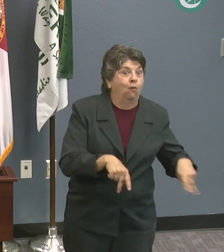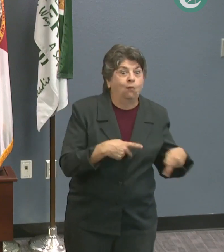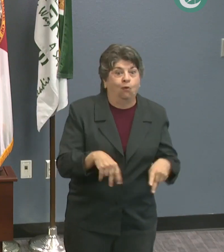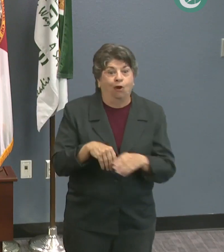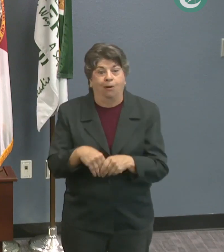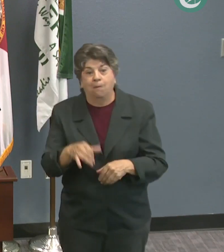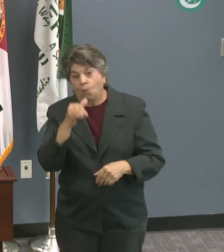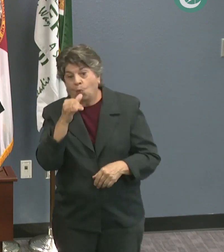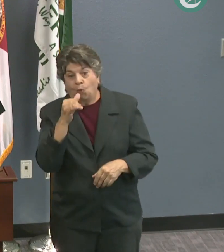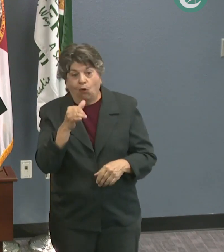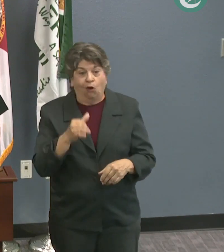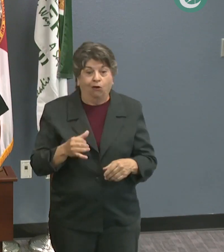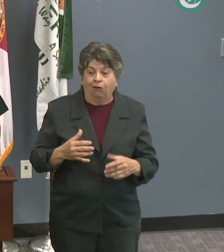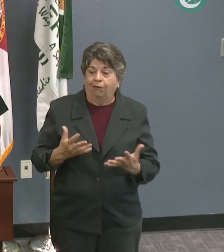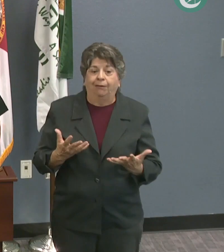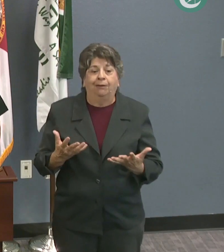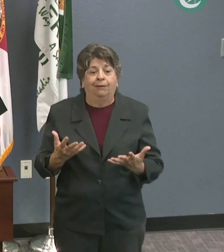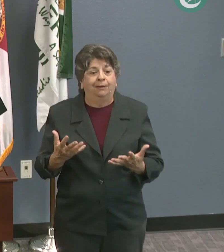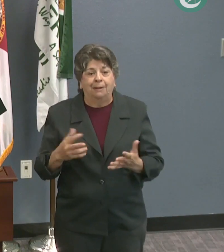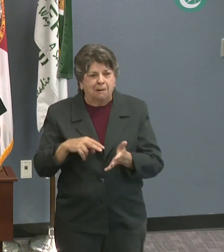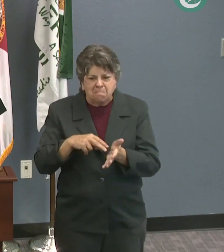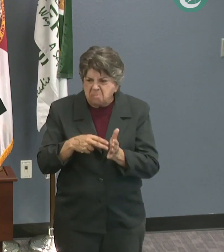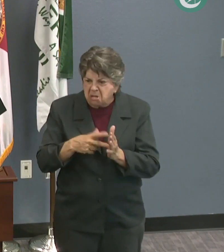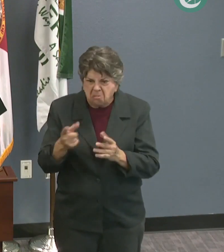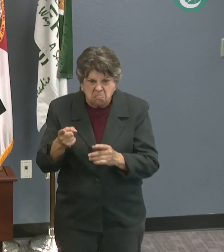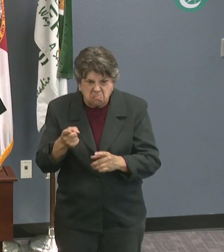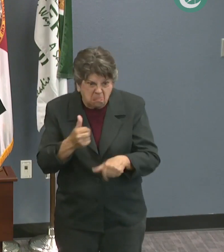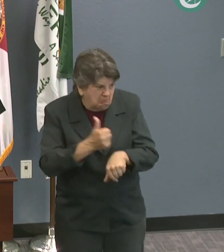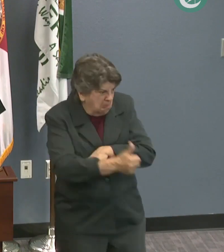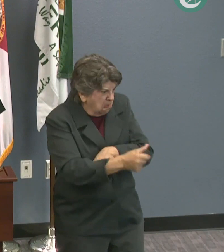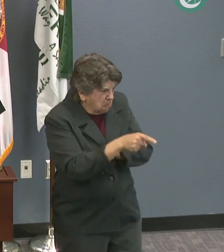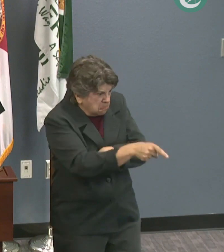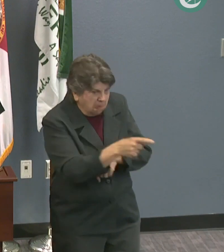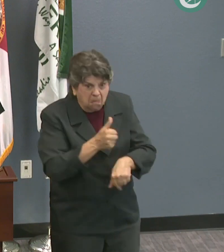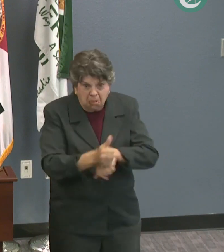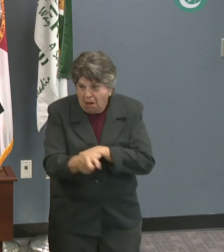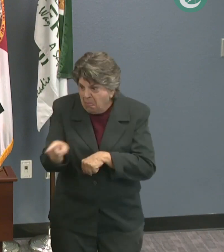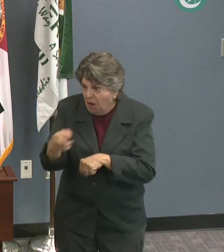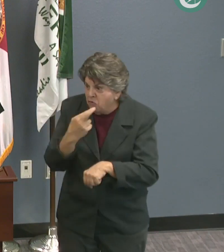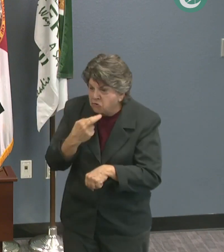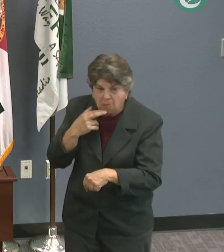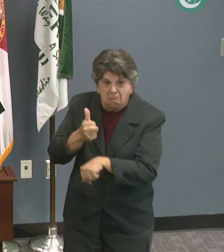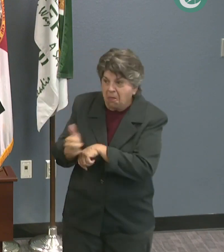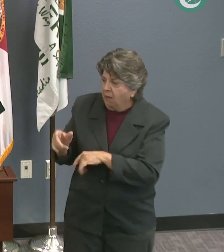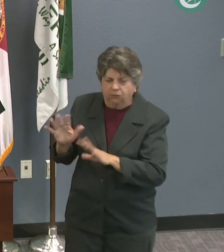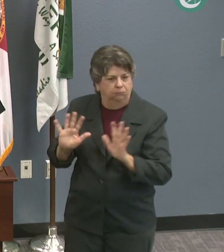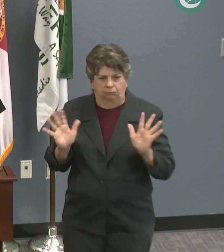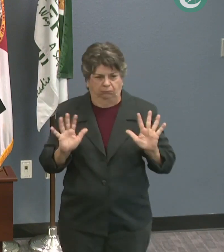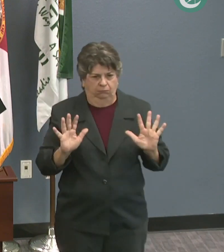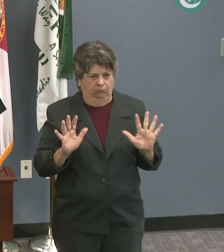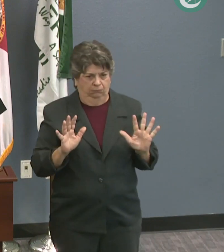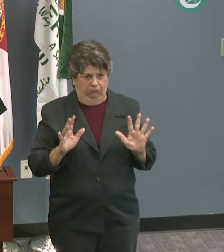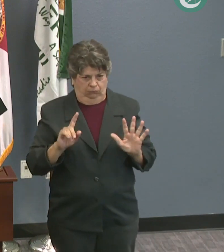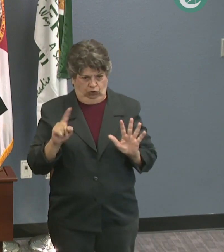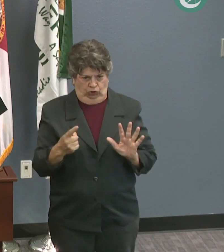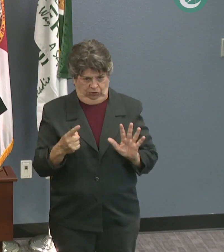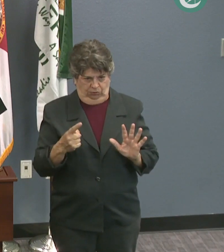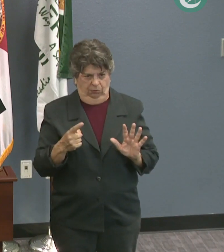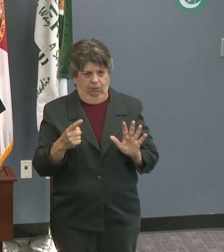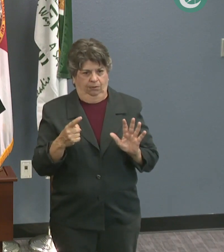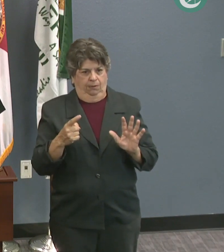isn't targeting people that are out there with their families having dinner and going about their business, but this is about those people that are gathering in massive